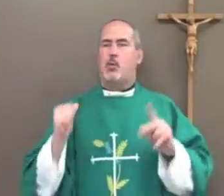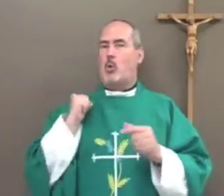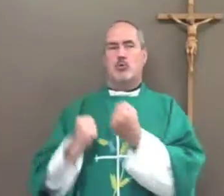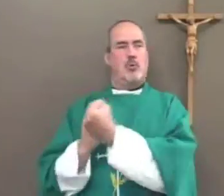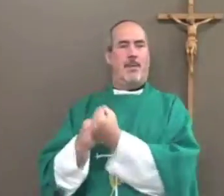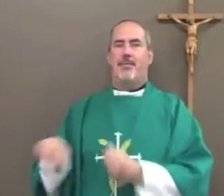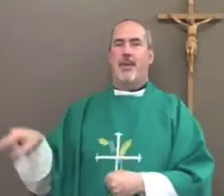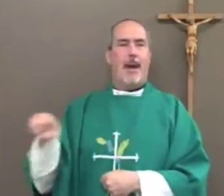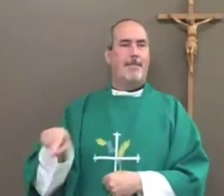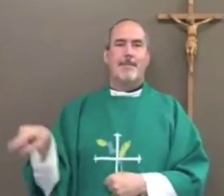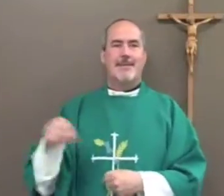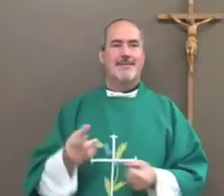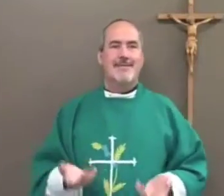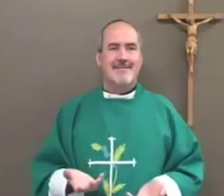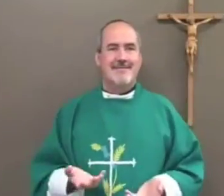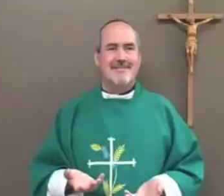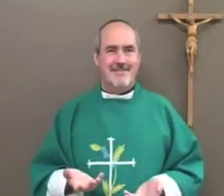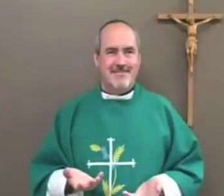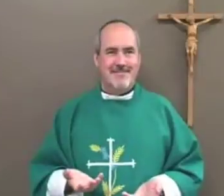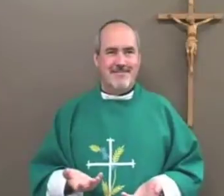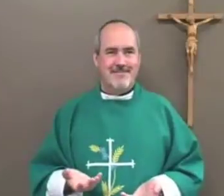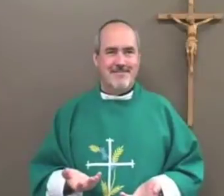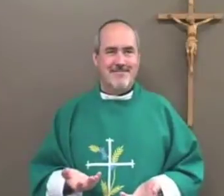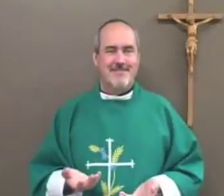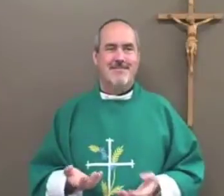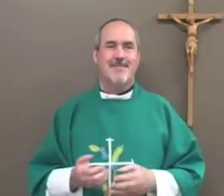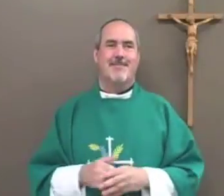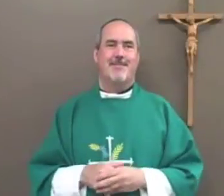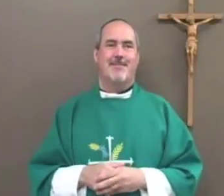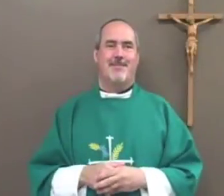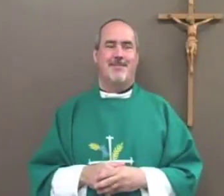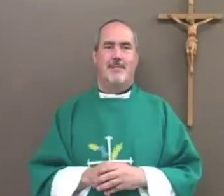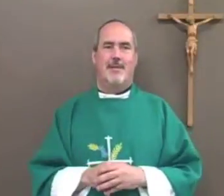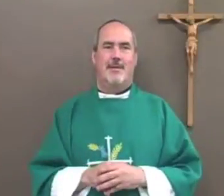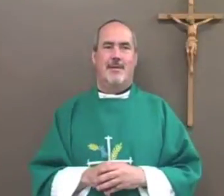revenge, then people probably would not have supported them.